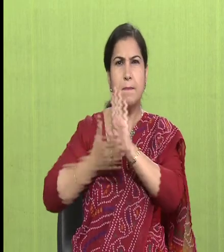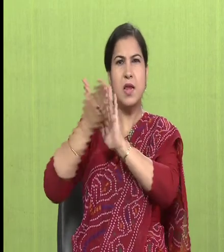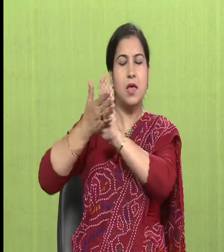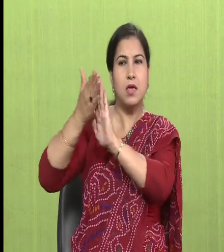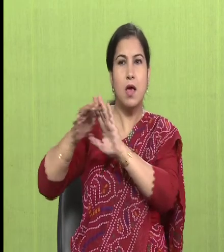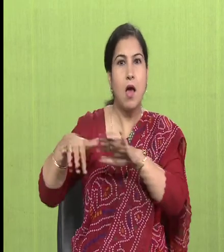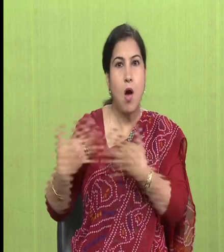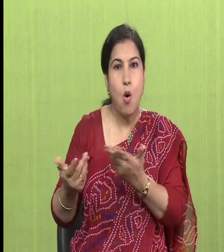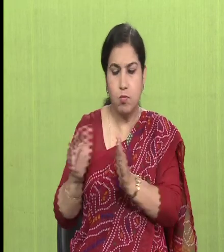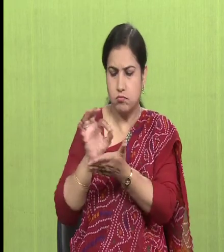writing,